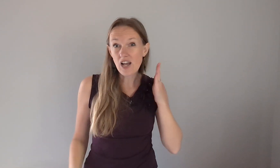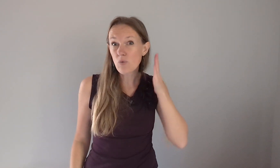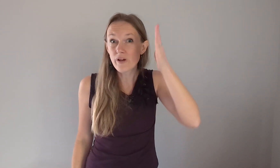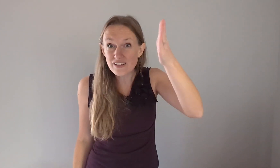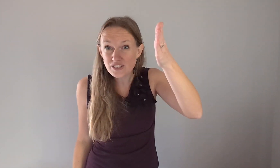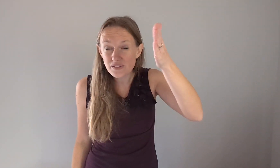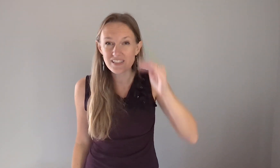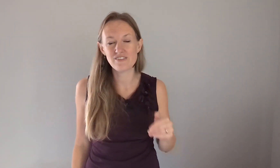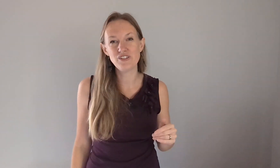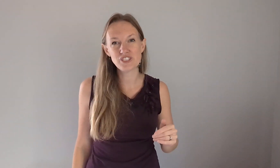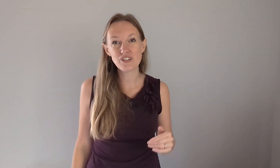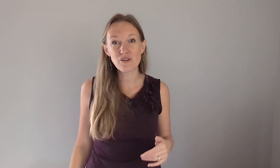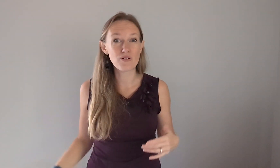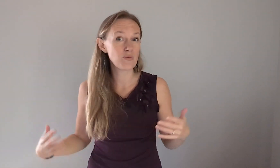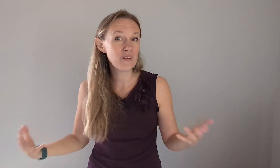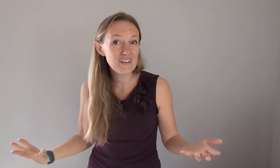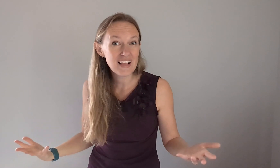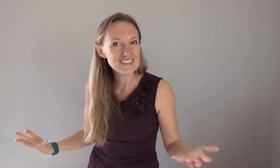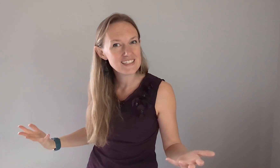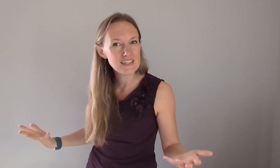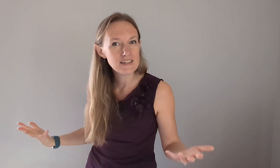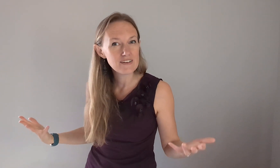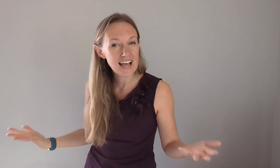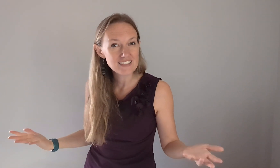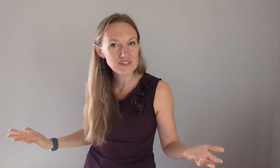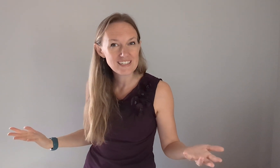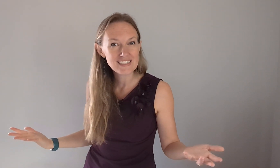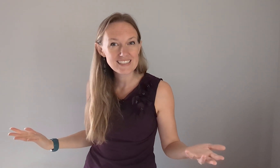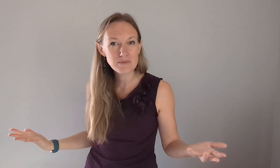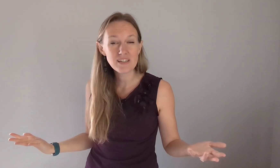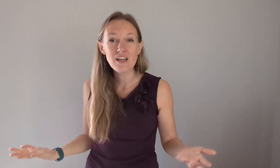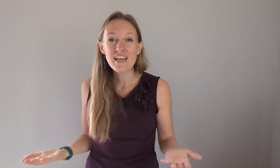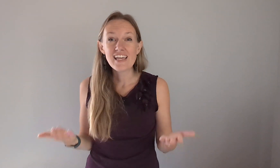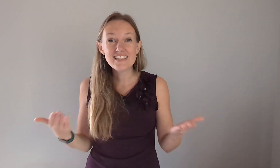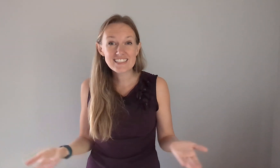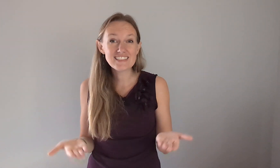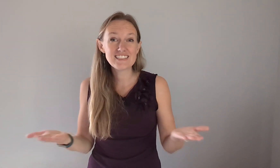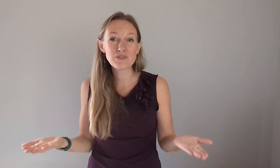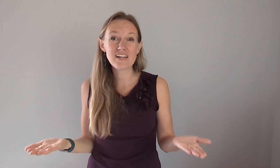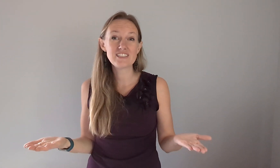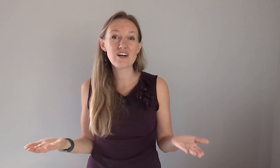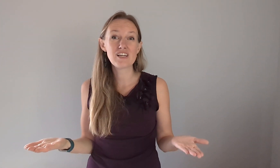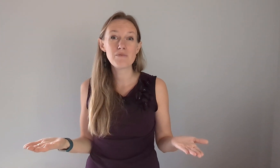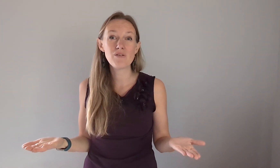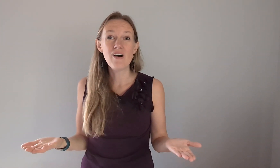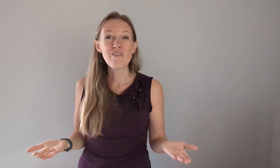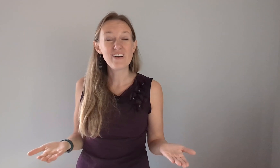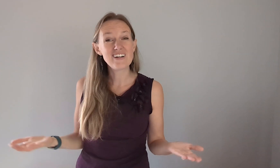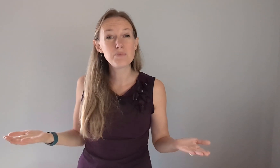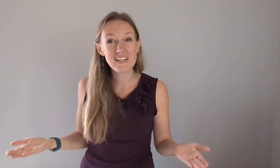I will do it in the future, or will as in your last written testament. In this instance, we're actually talking about what God's